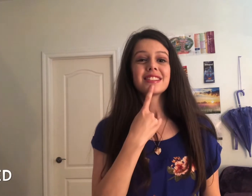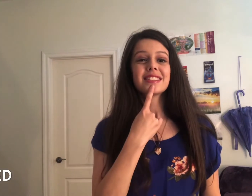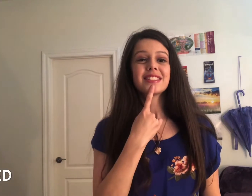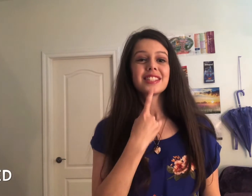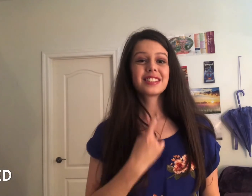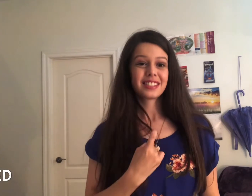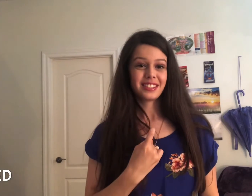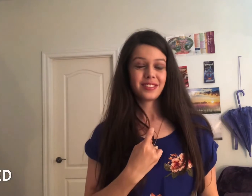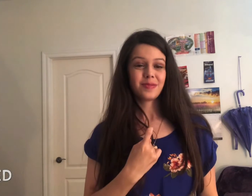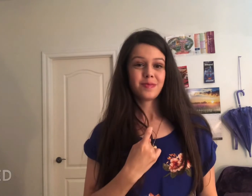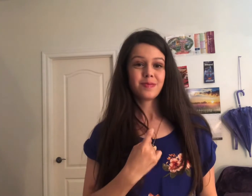Red,